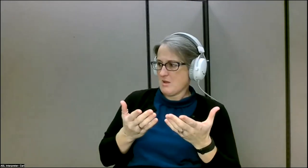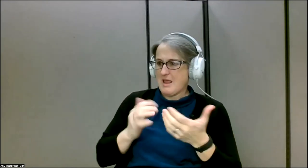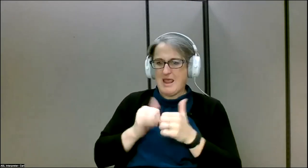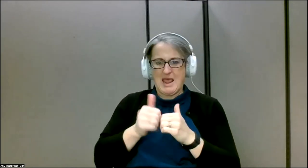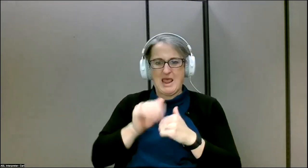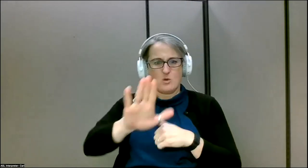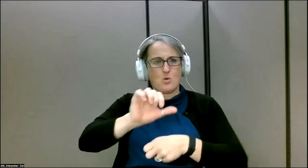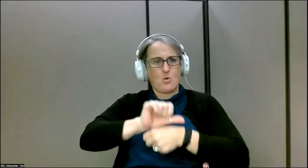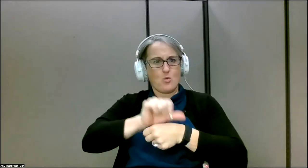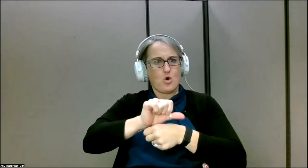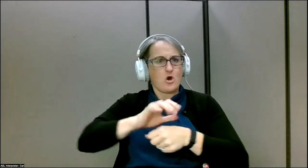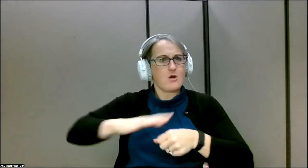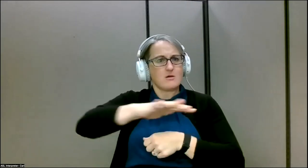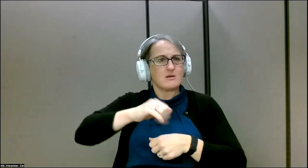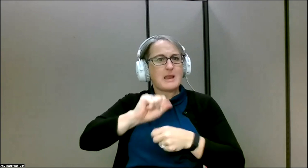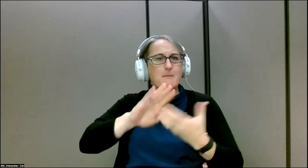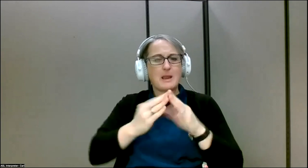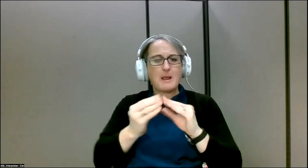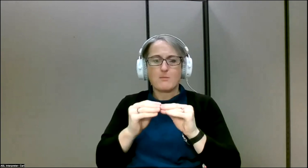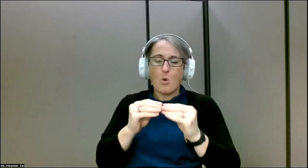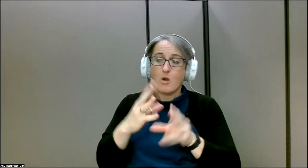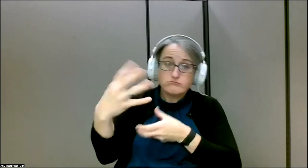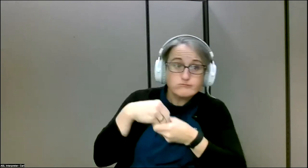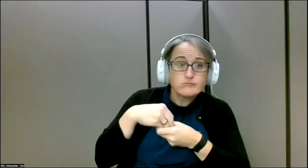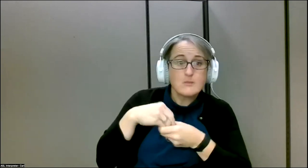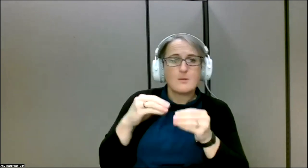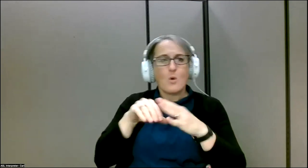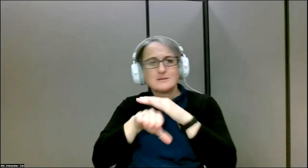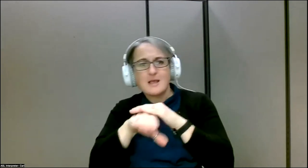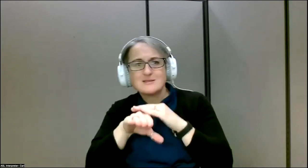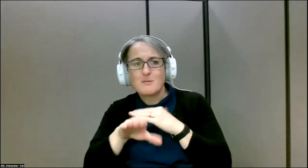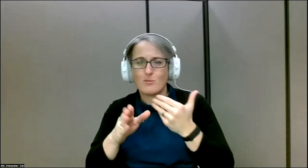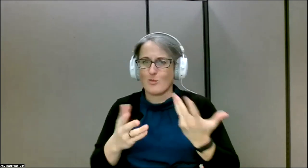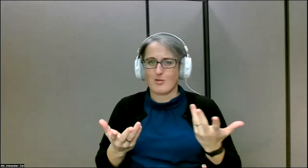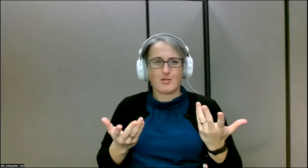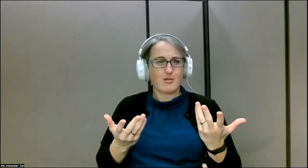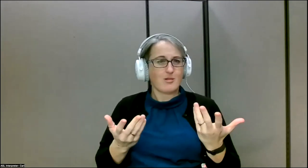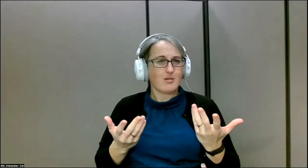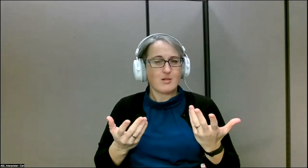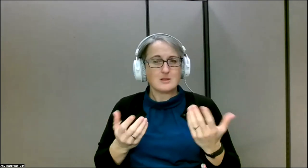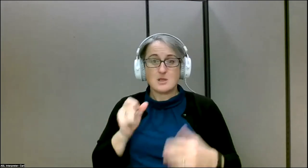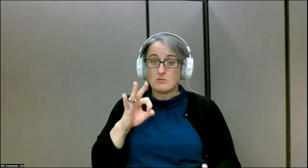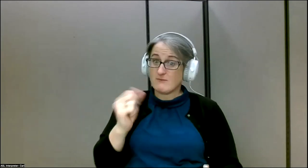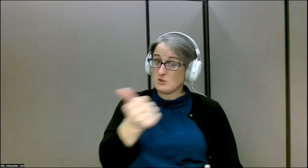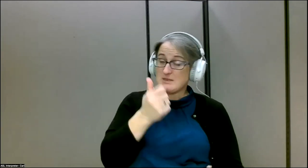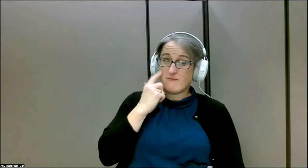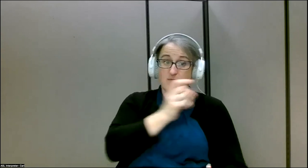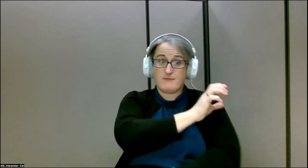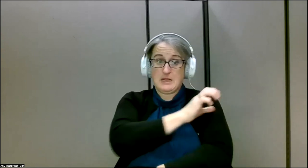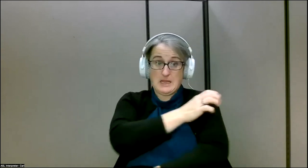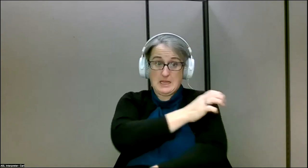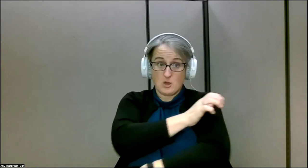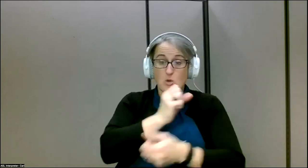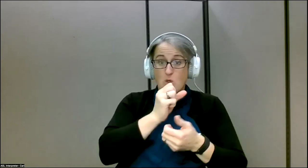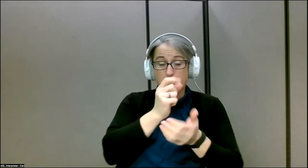more accessible, more inclusive. If you are if you are a clinical therapist, you can